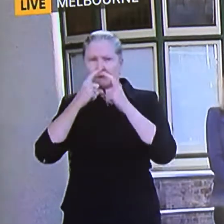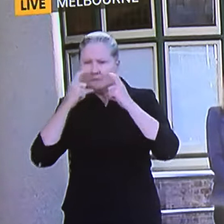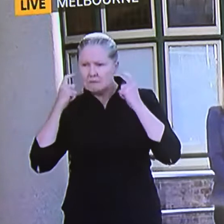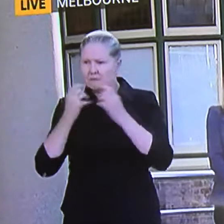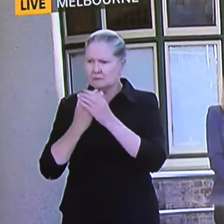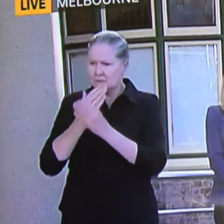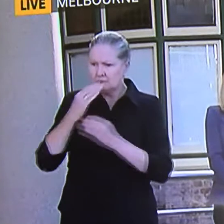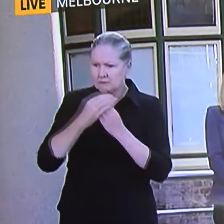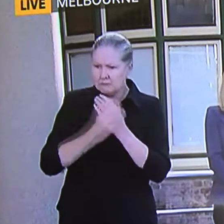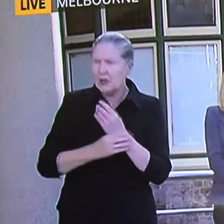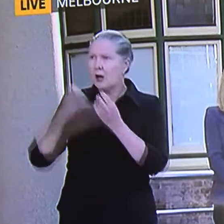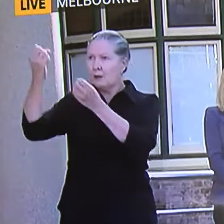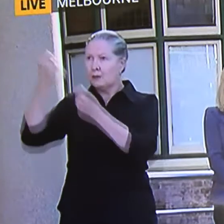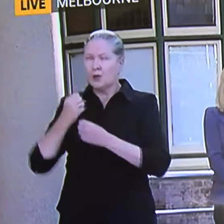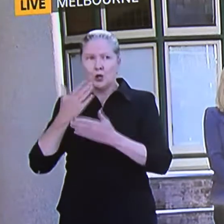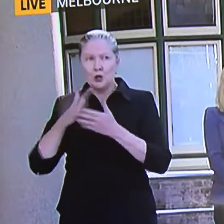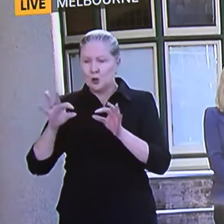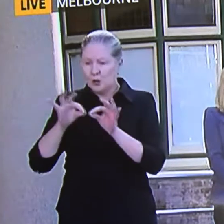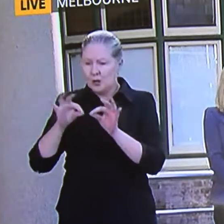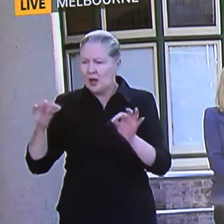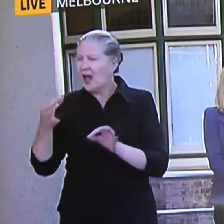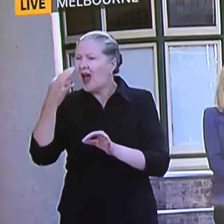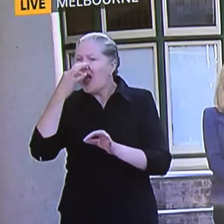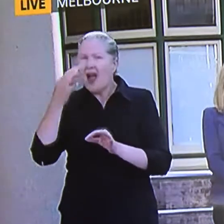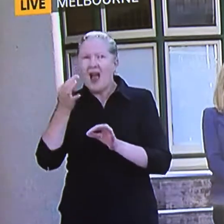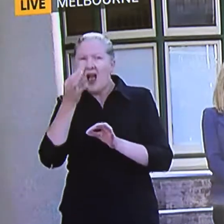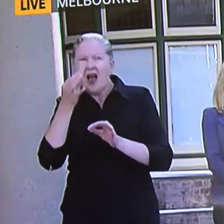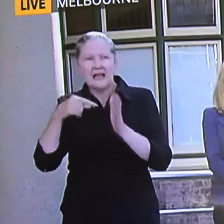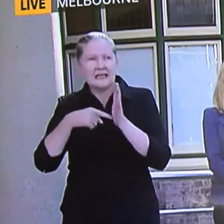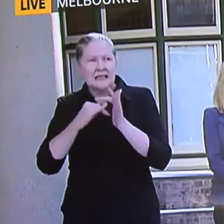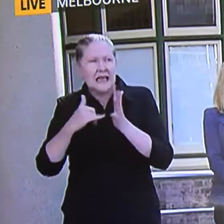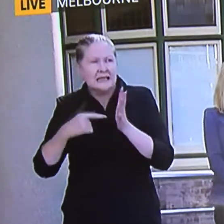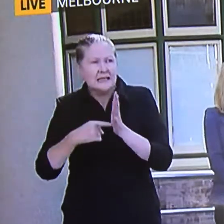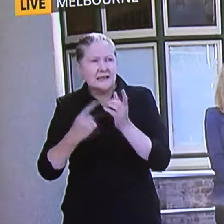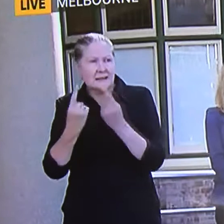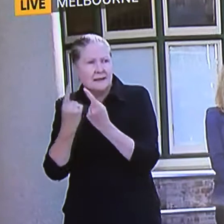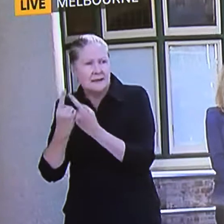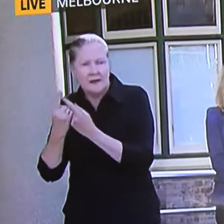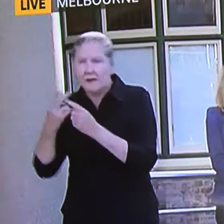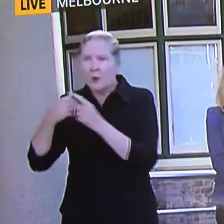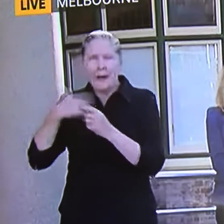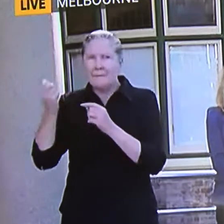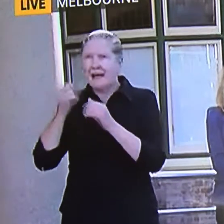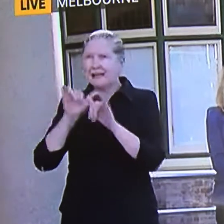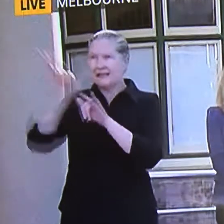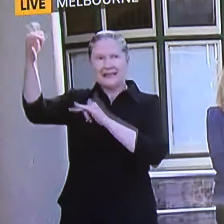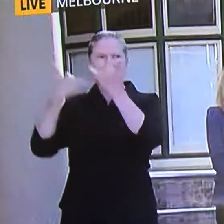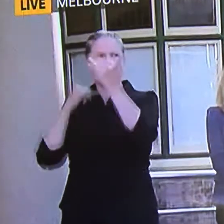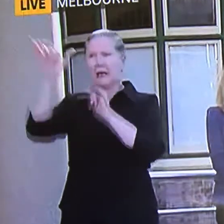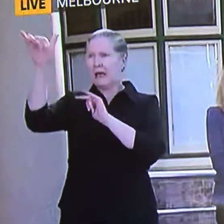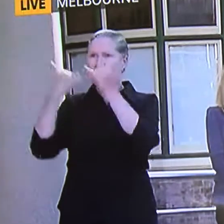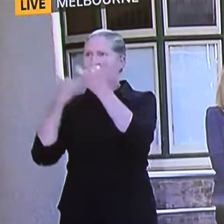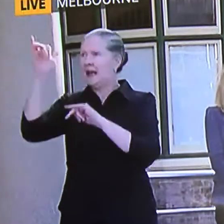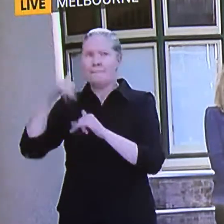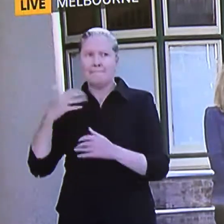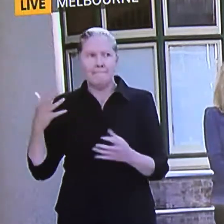bringing tests and bringing other essential medicines and supplies to Australia. So we have to keep the air links open. What has happened